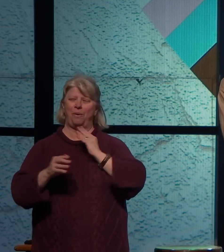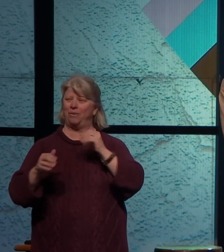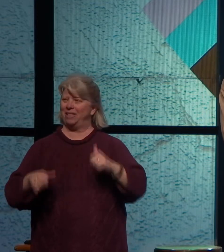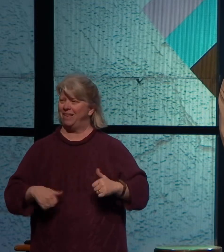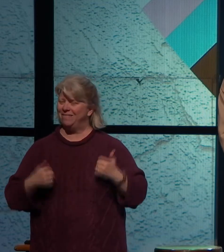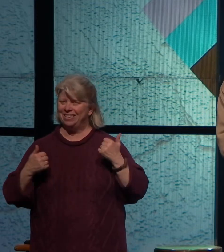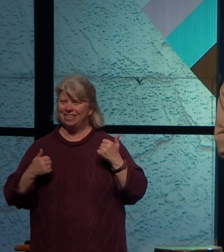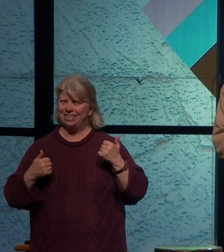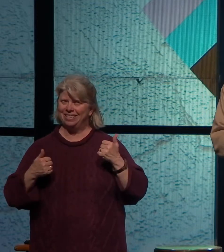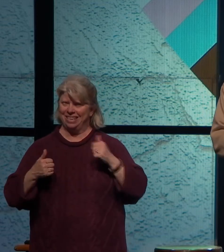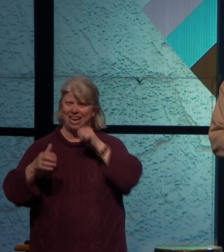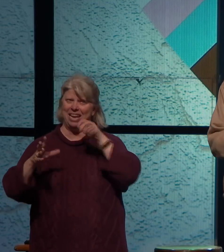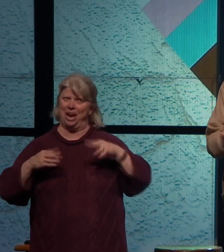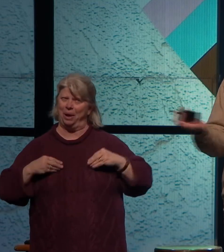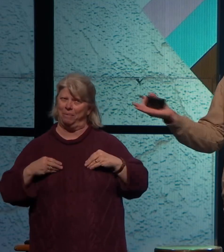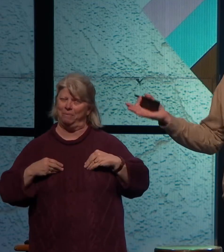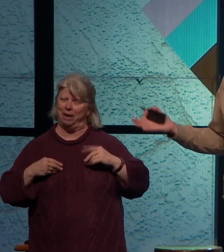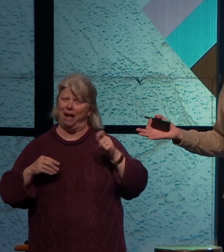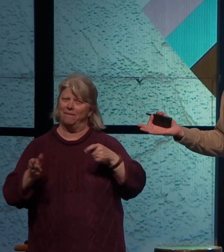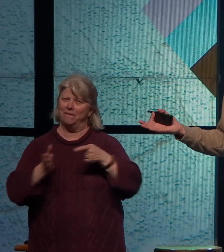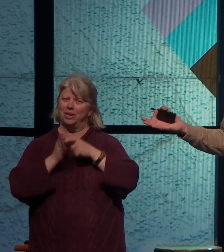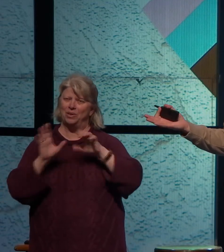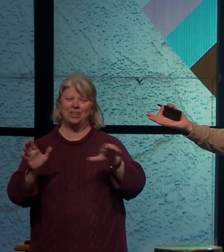take, But like,